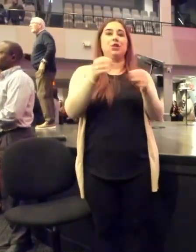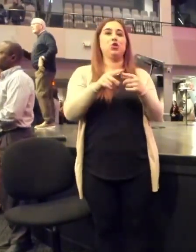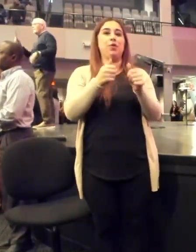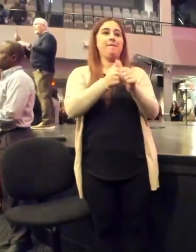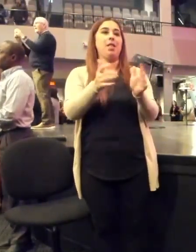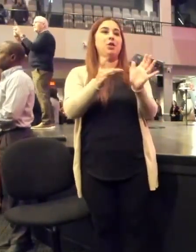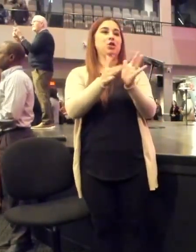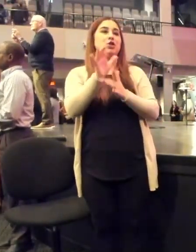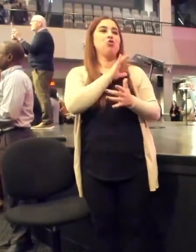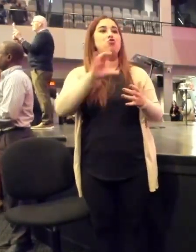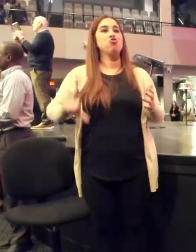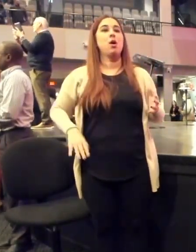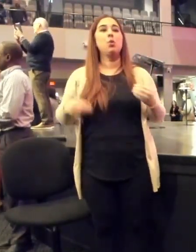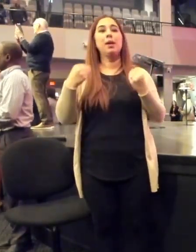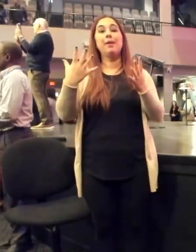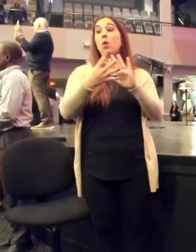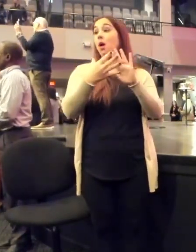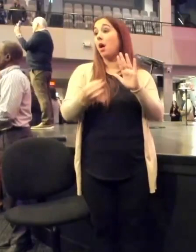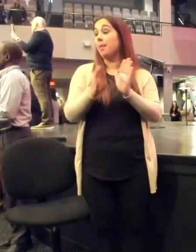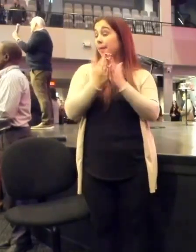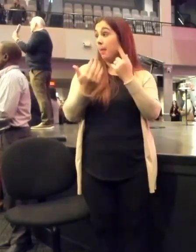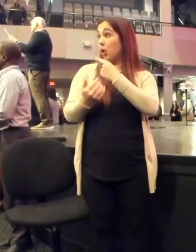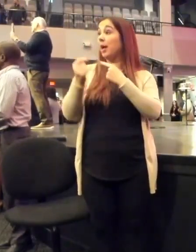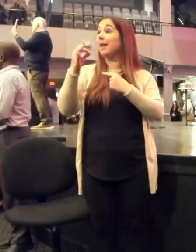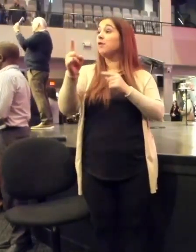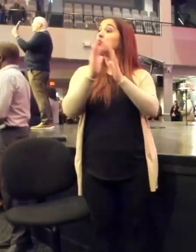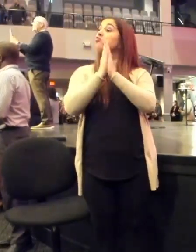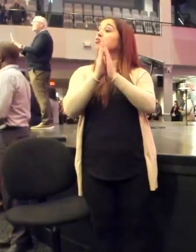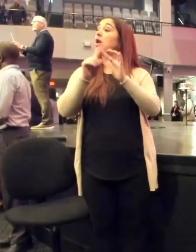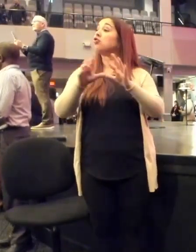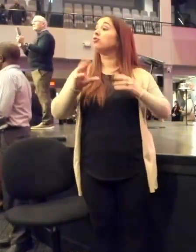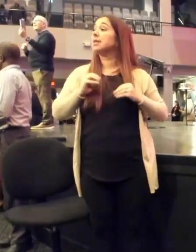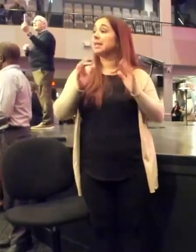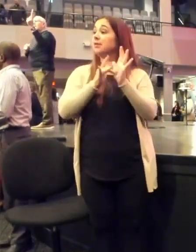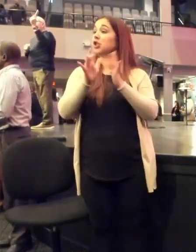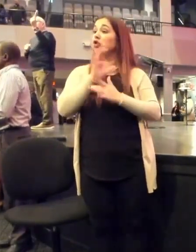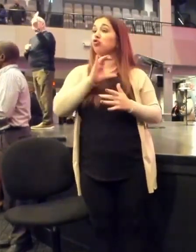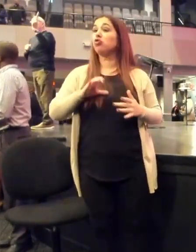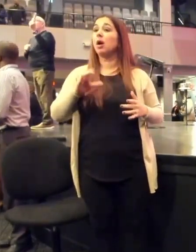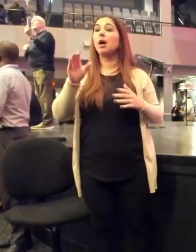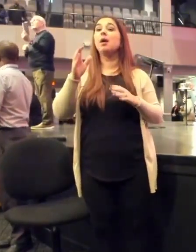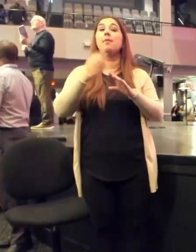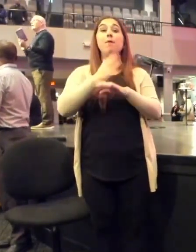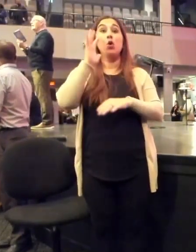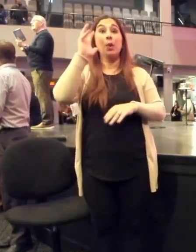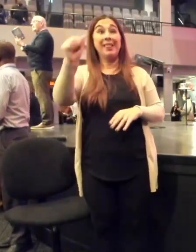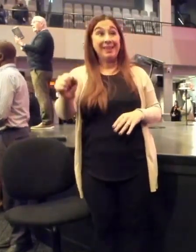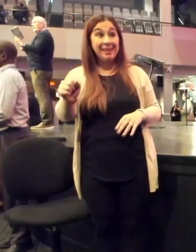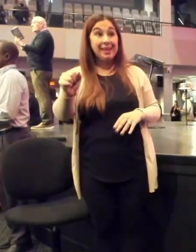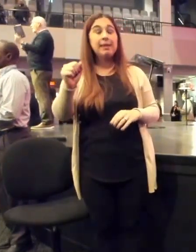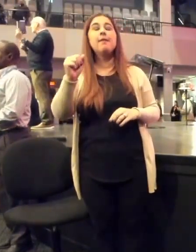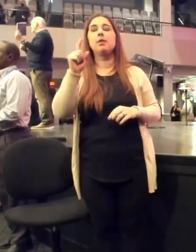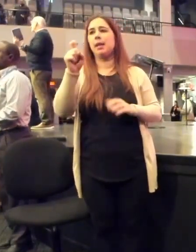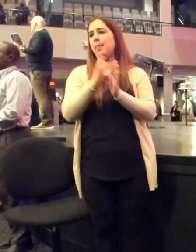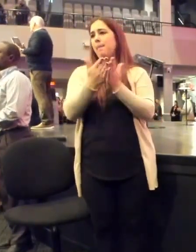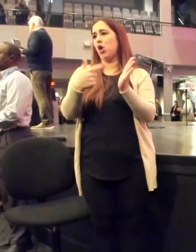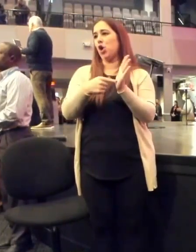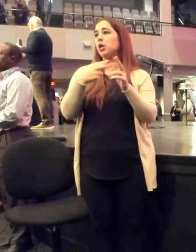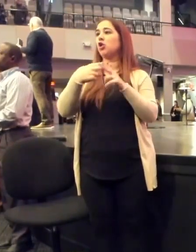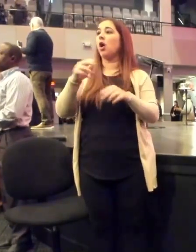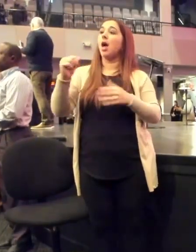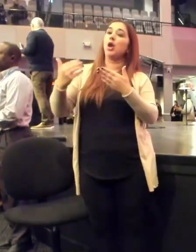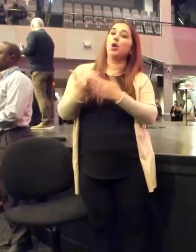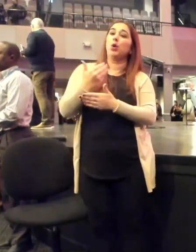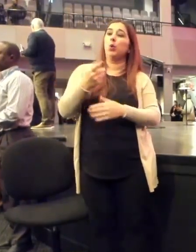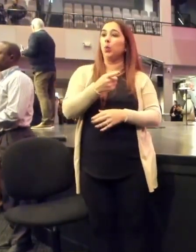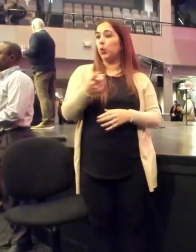Christ. And we want to give you a copy of this book. If you prayed to receive Jesus before you leave, you need this little book in your hand. It's called A New You. It's